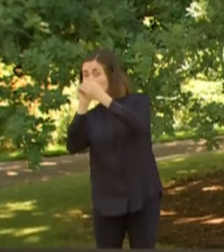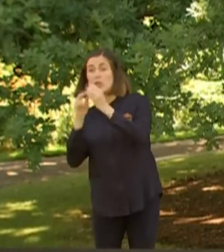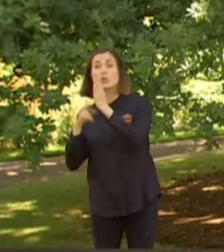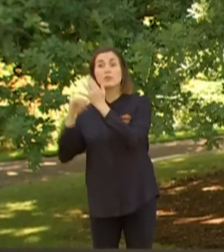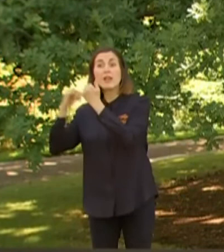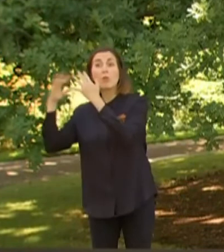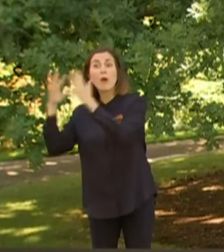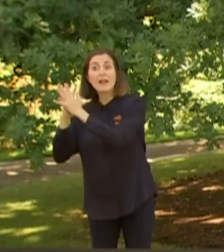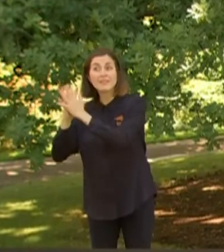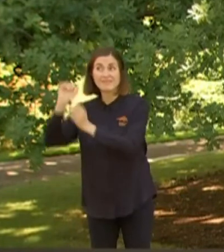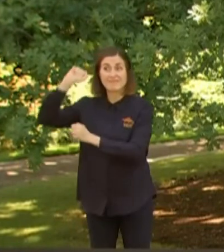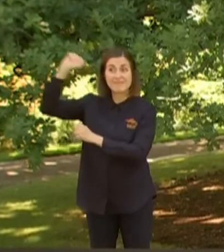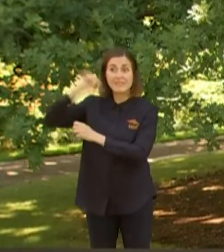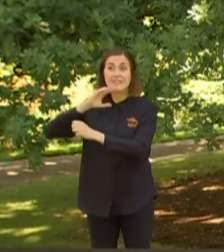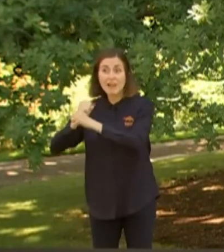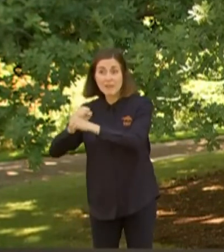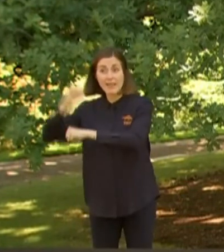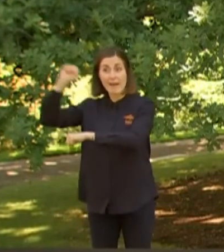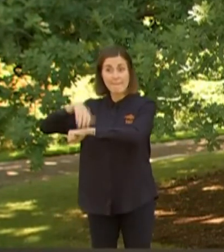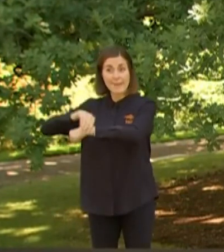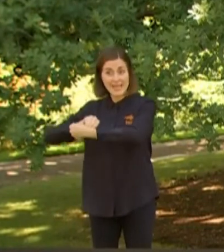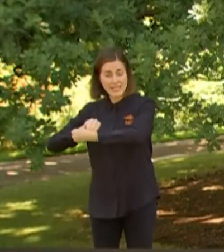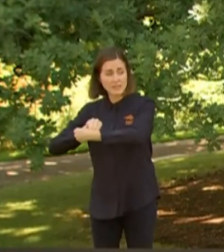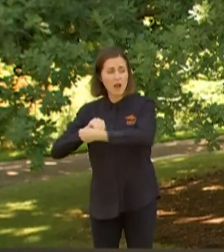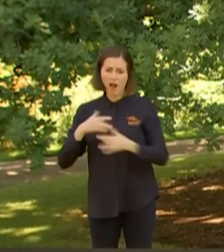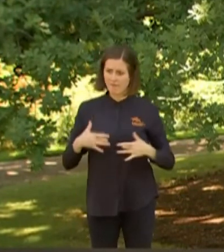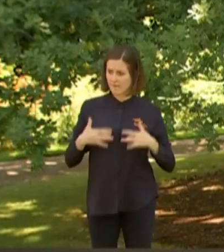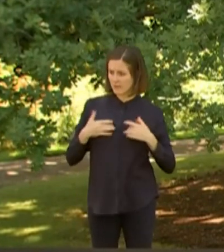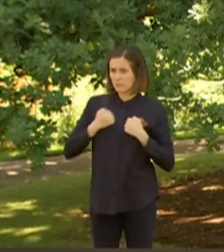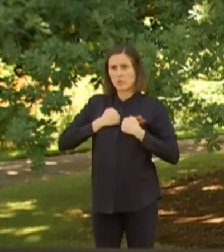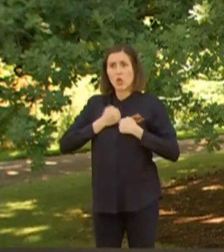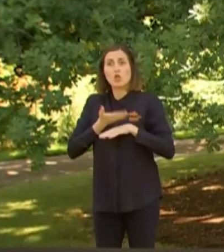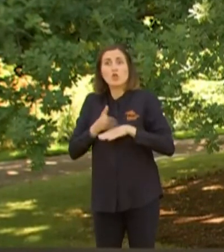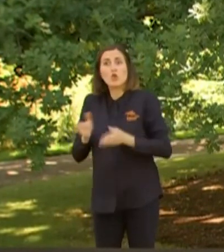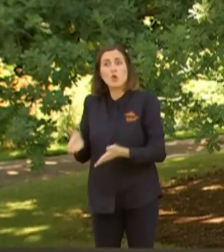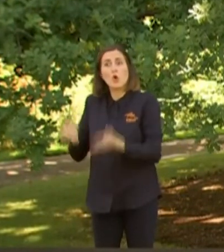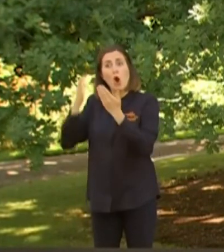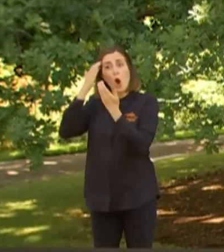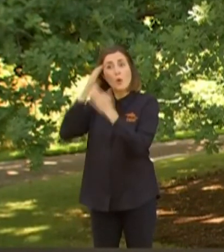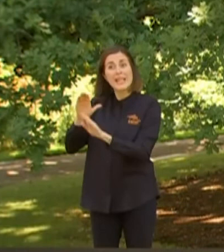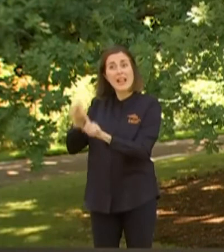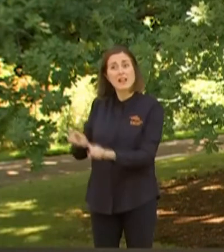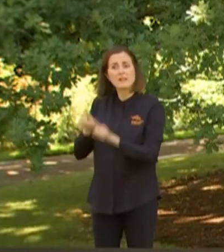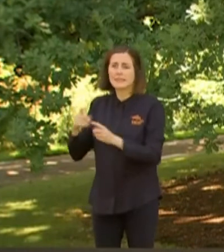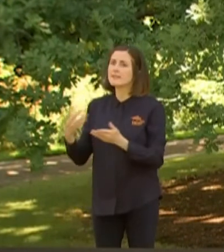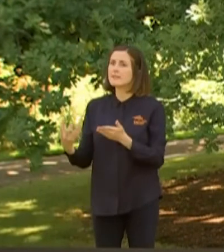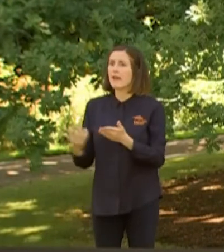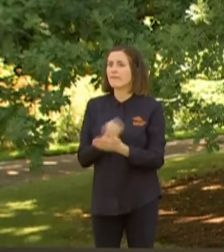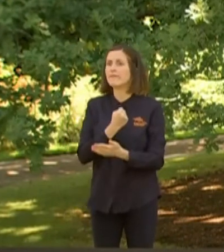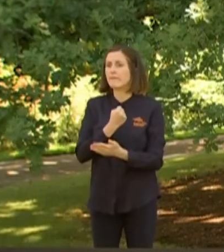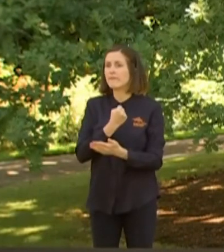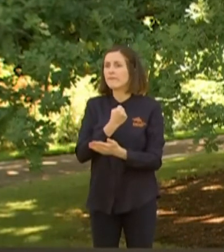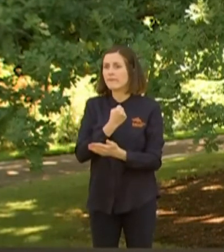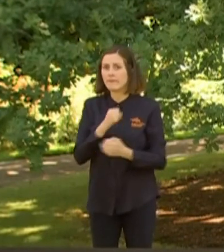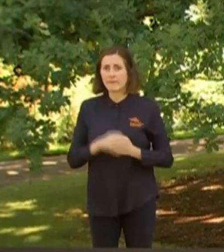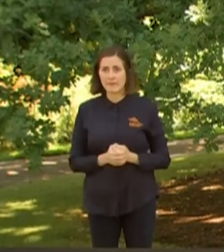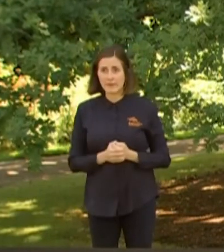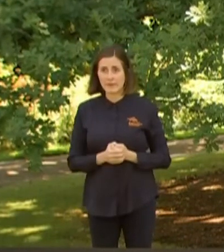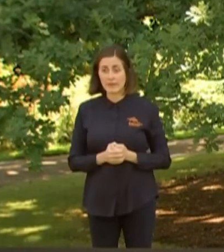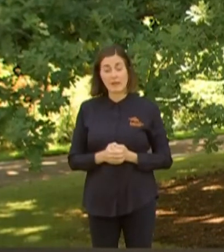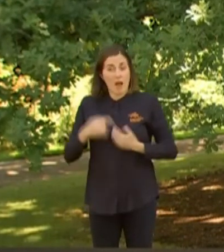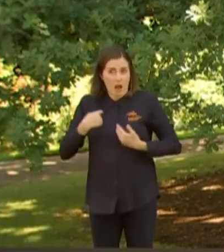their input. And I believe this is a program that is as safe as it can be. But I am obliged to make the point yet again, no quarantine system,